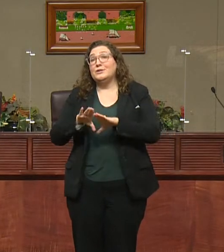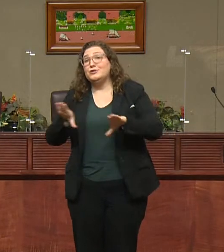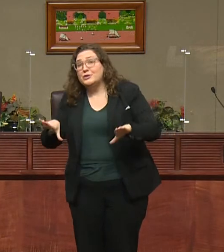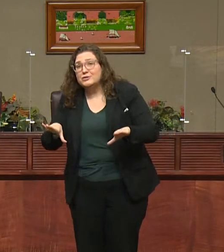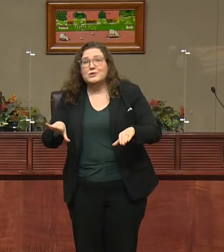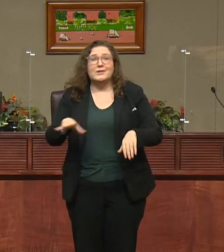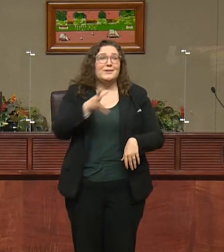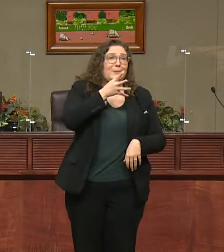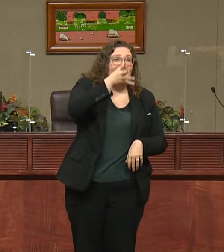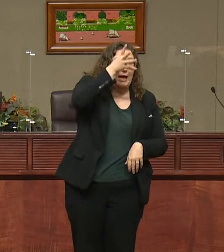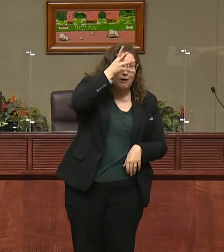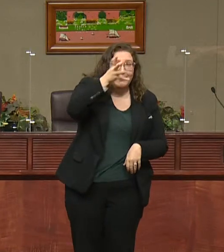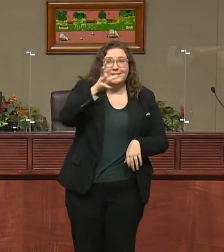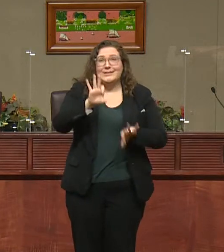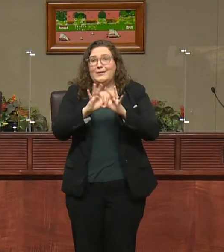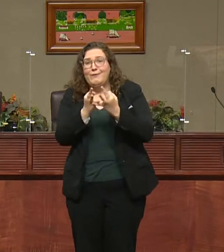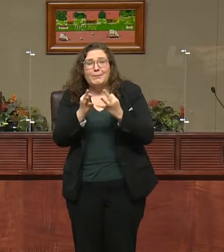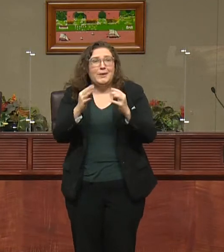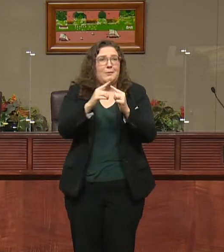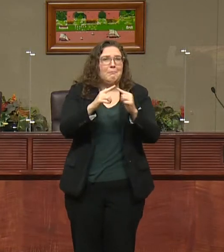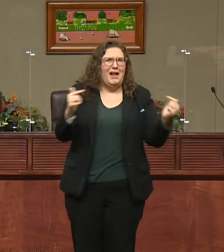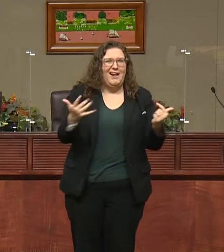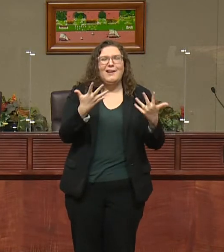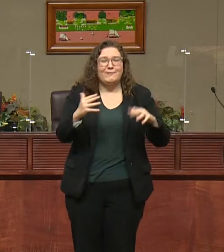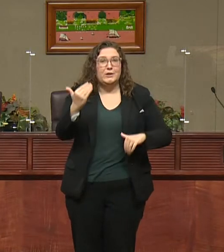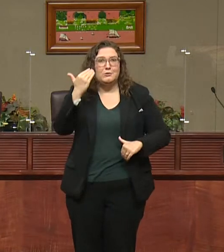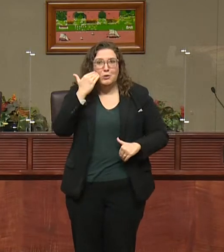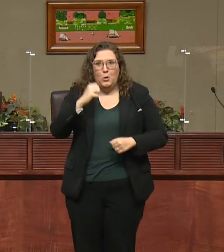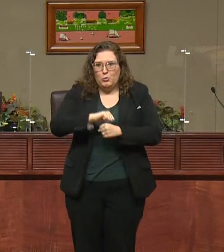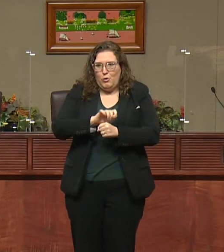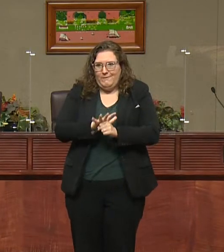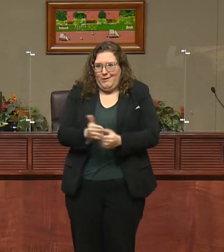daily contacts know their COVID-19 infection status.